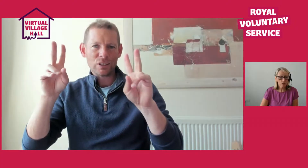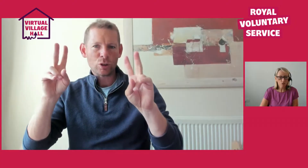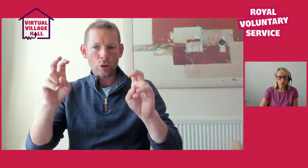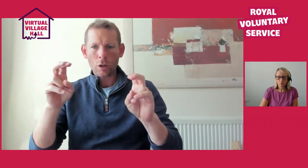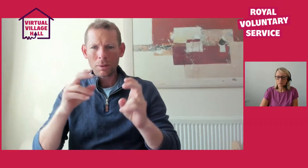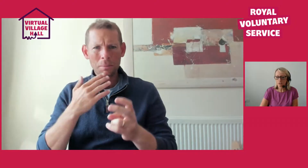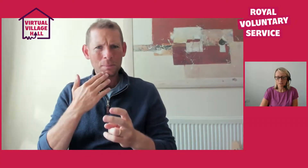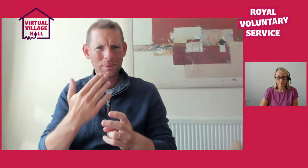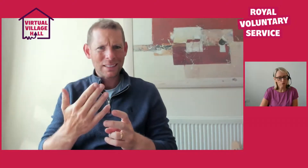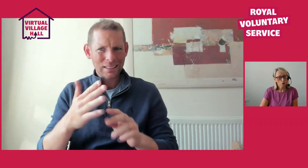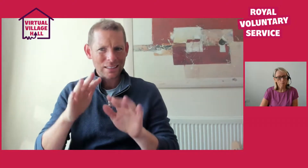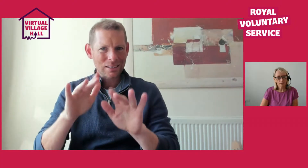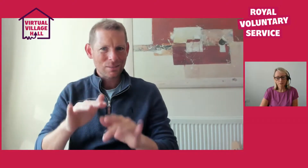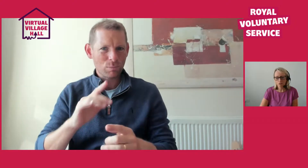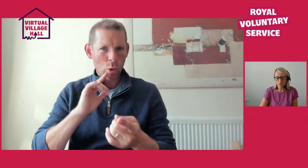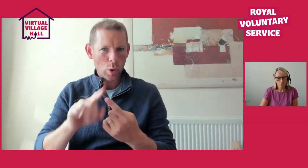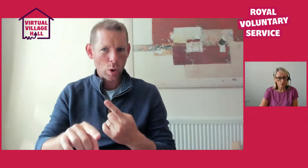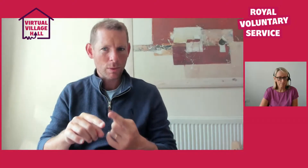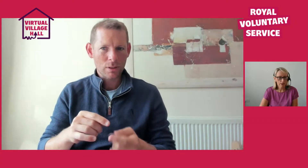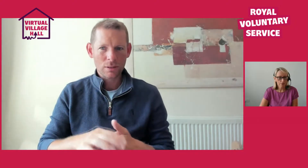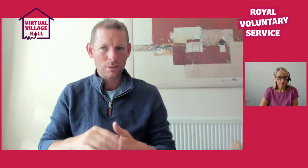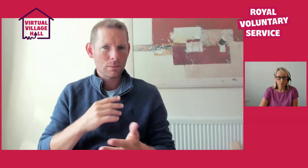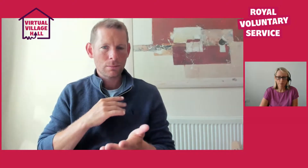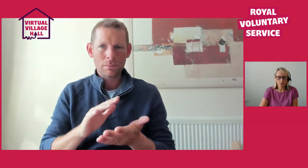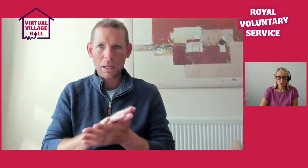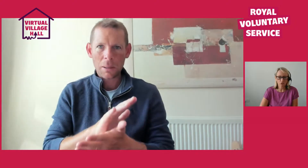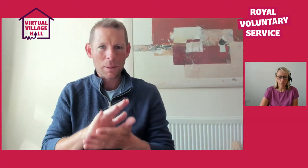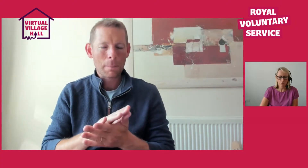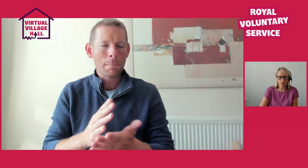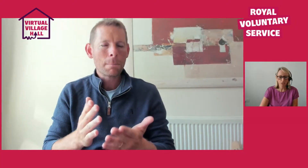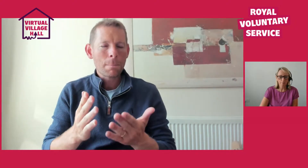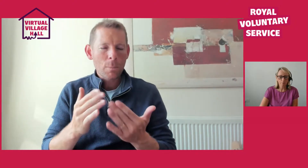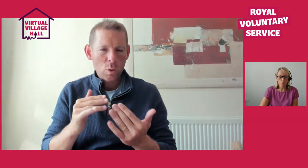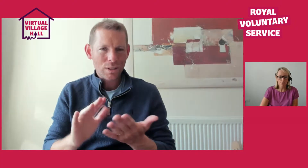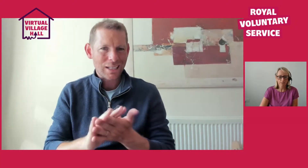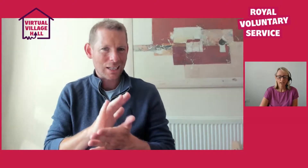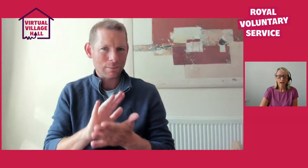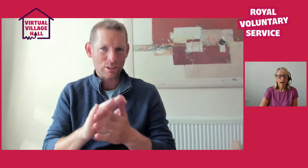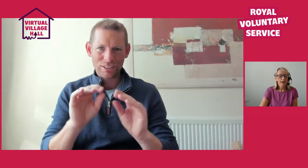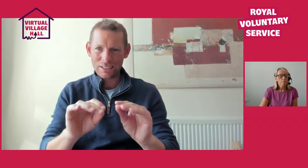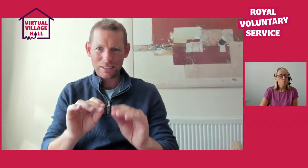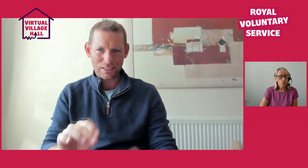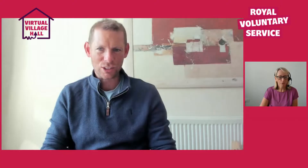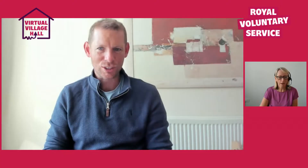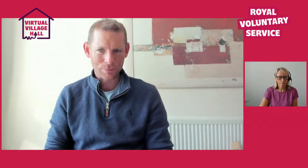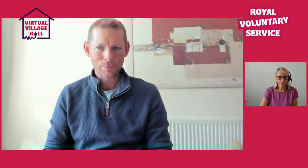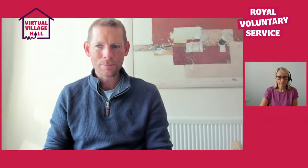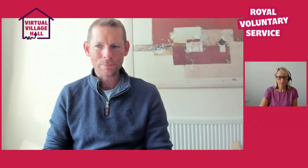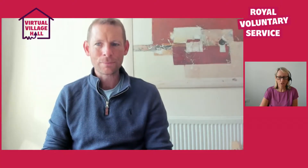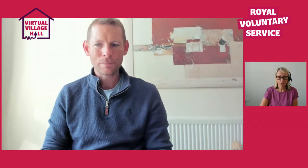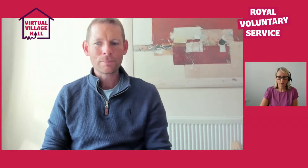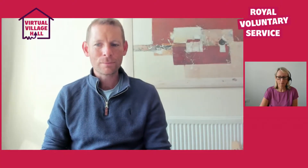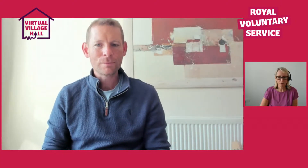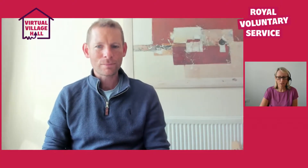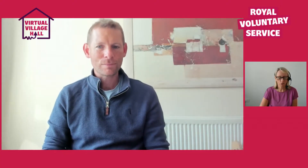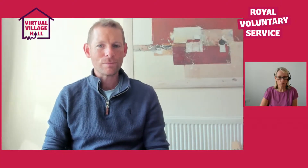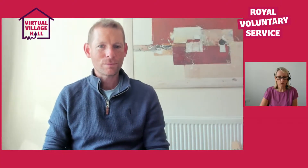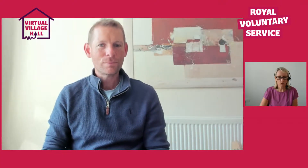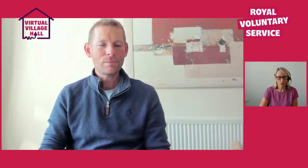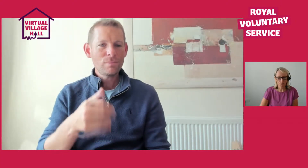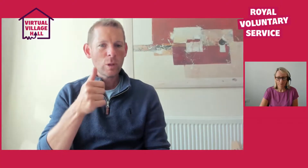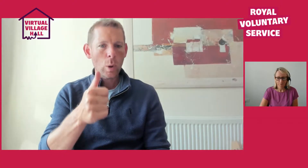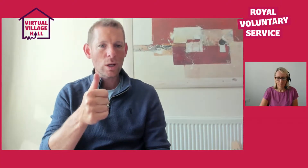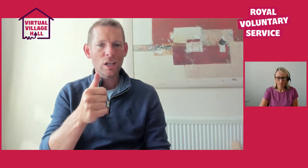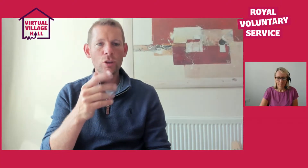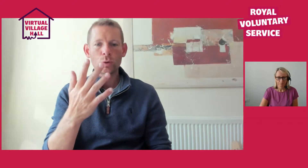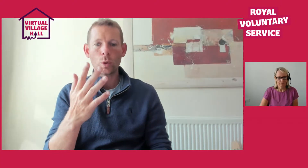you want to know, if it's a different topic, doesn't matter. Just please use the chat box. I am more than happy to teach you whatever it is you want